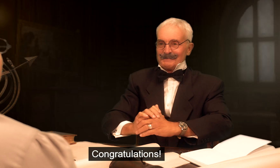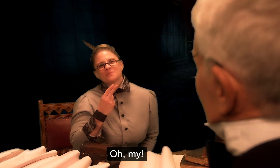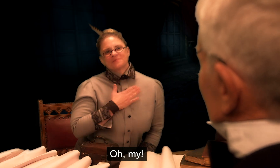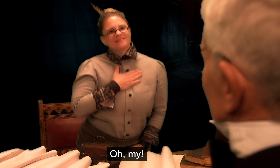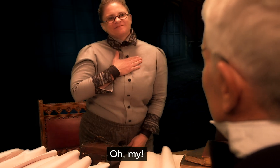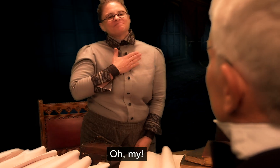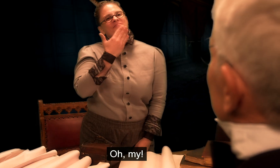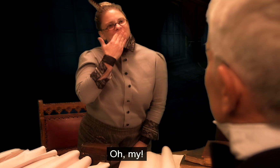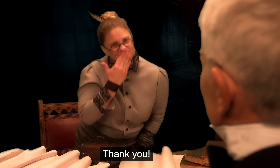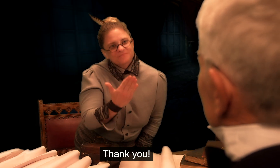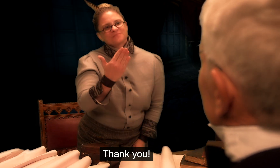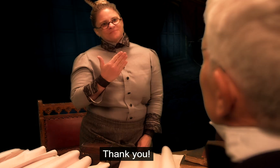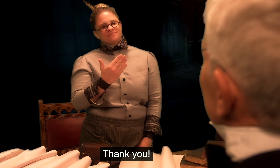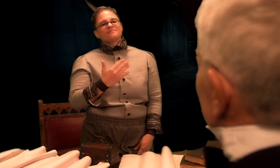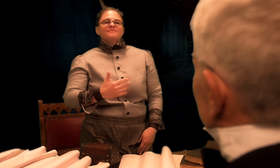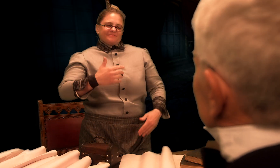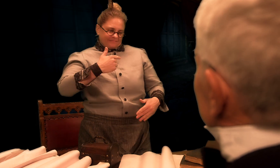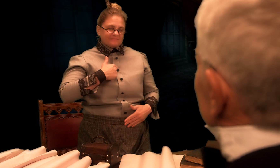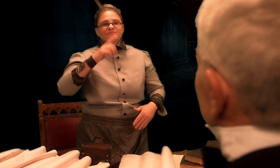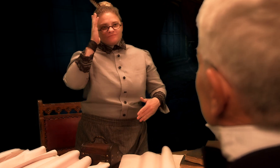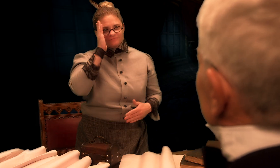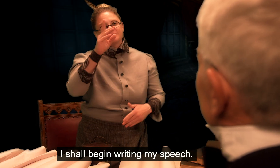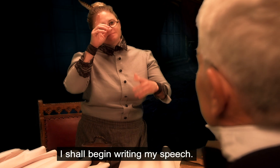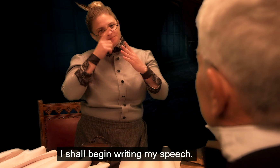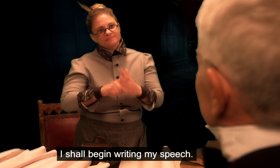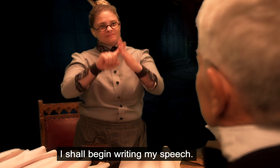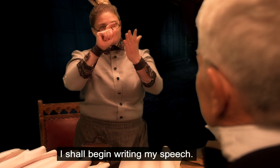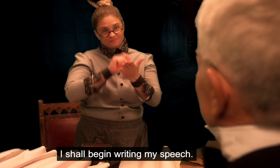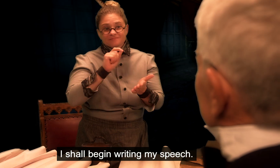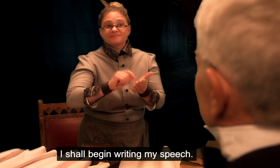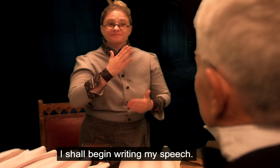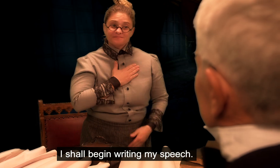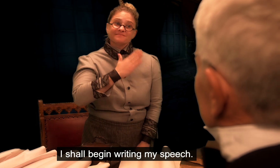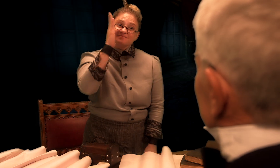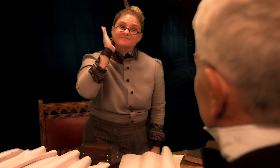Congratulations. Oh my, thank you. I shall begin writing my speech.